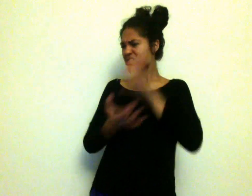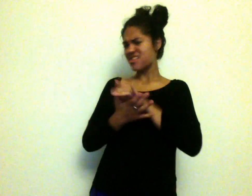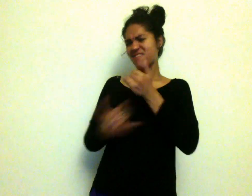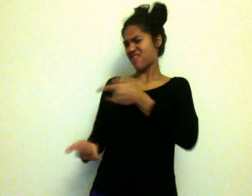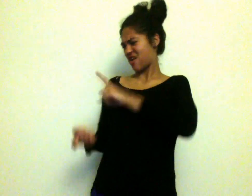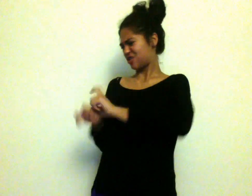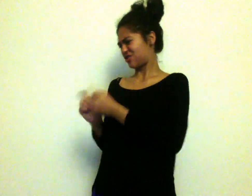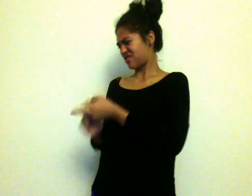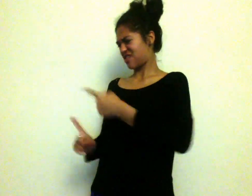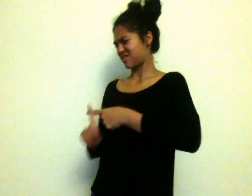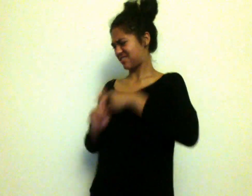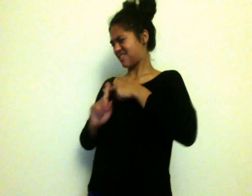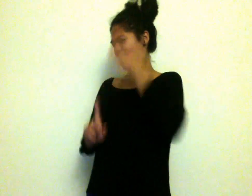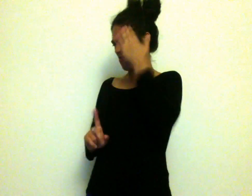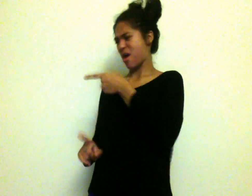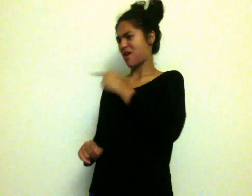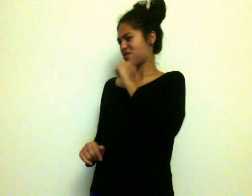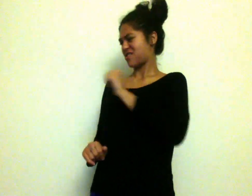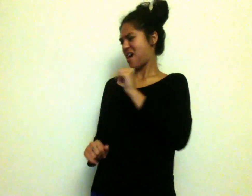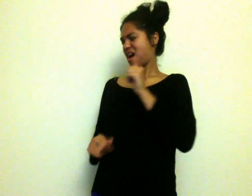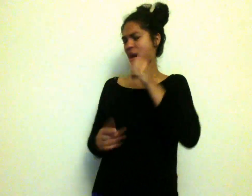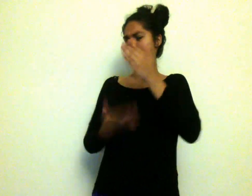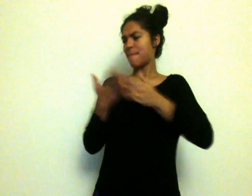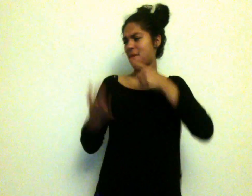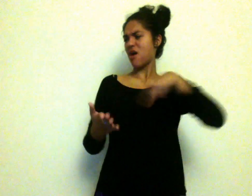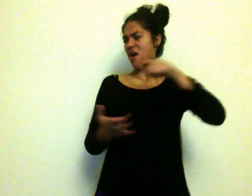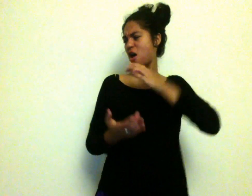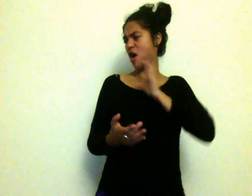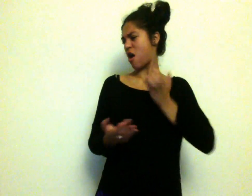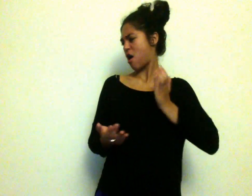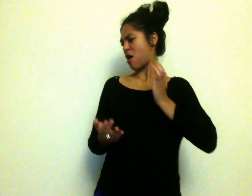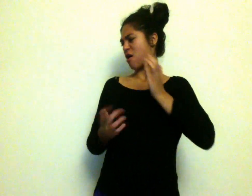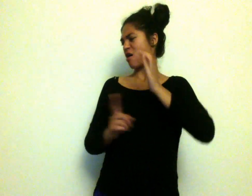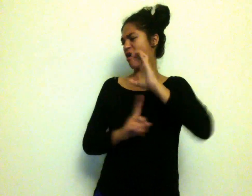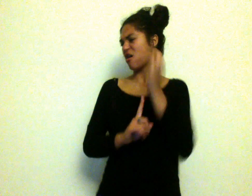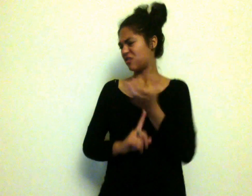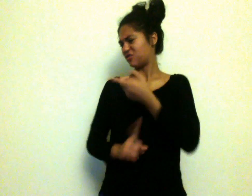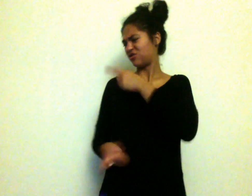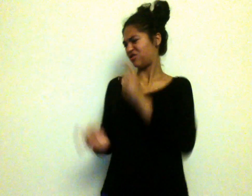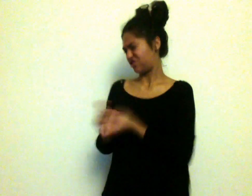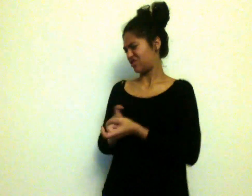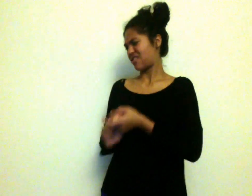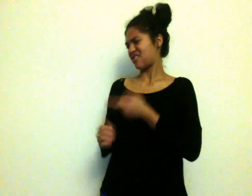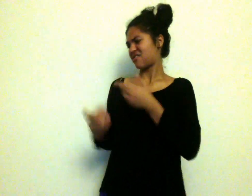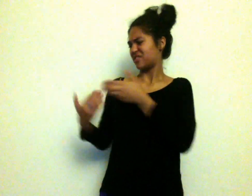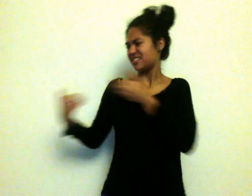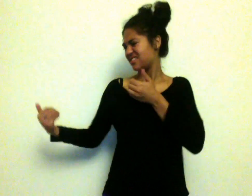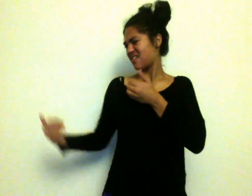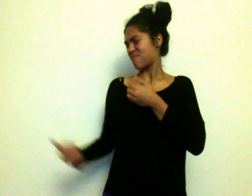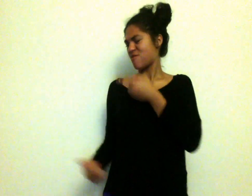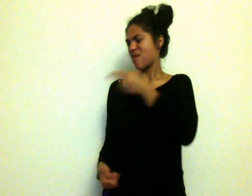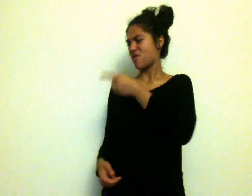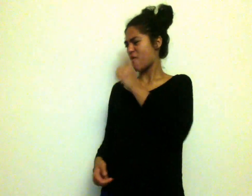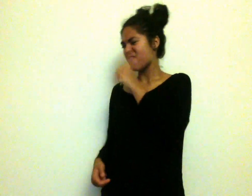are no longer one of us," is really what he was trying to say. Have they somehow deceived you in that part of the